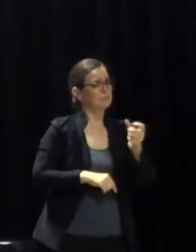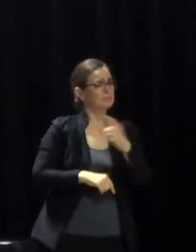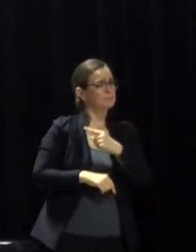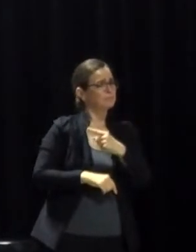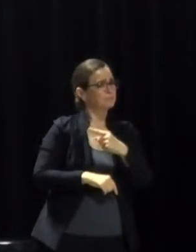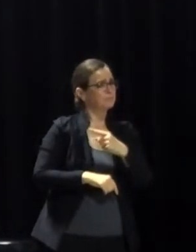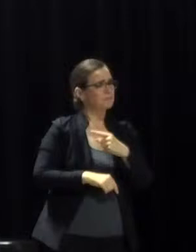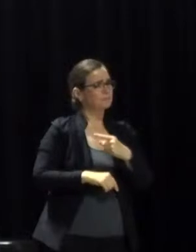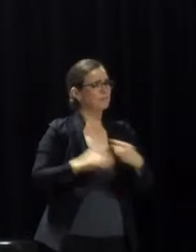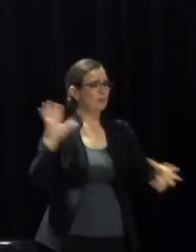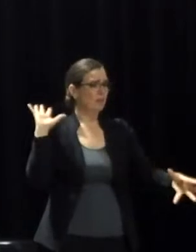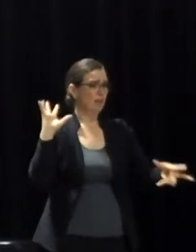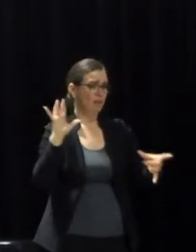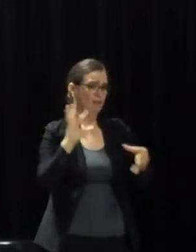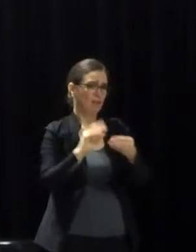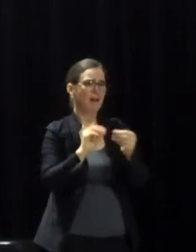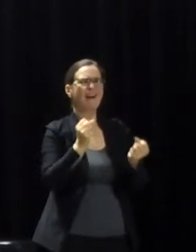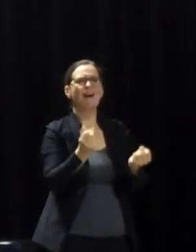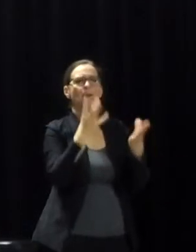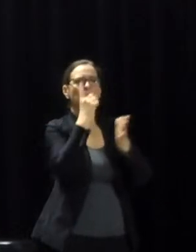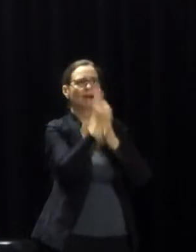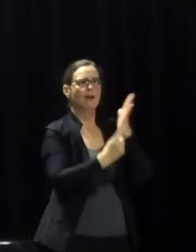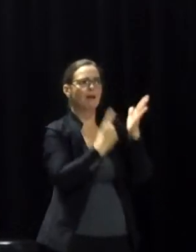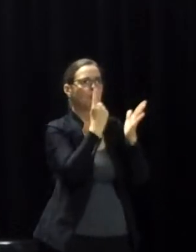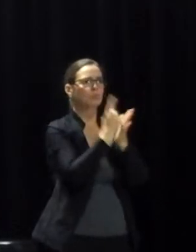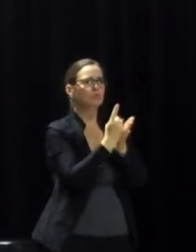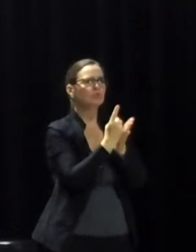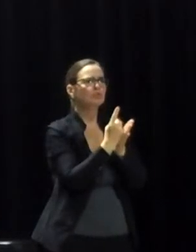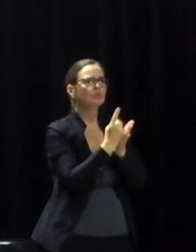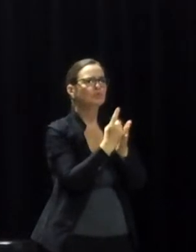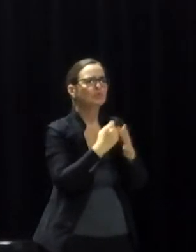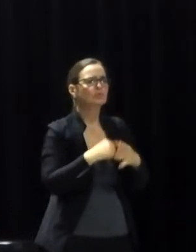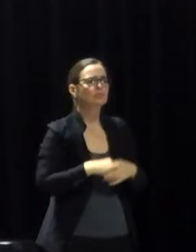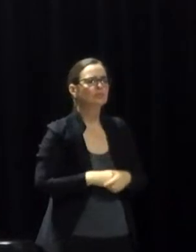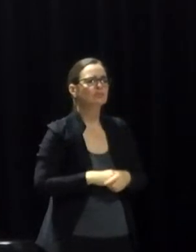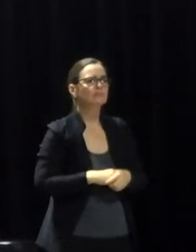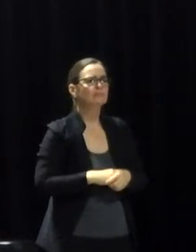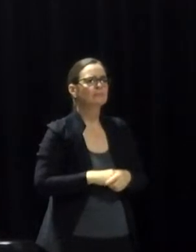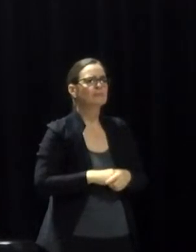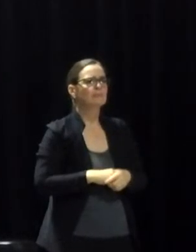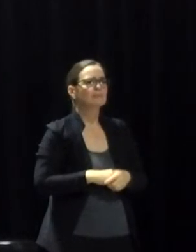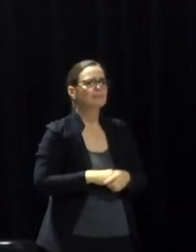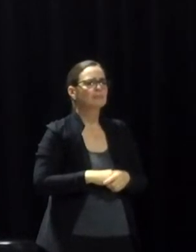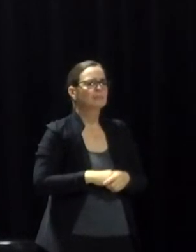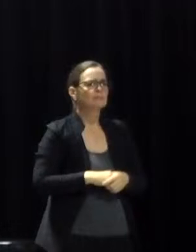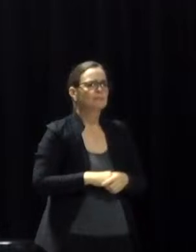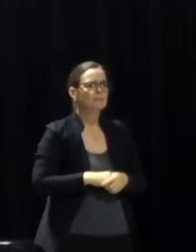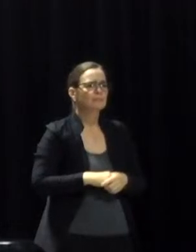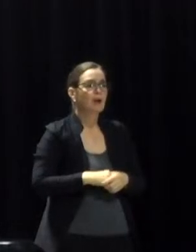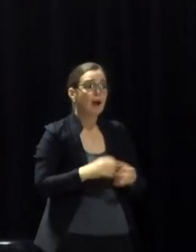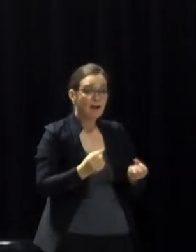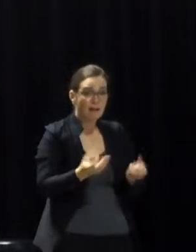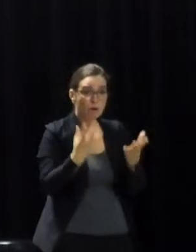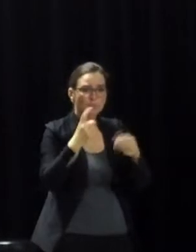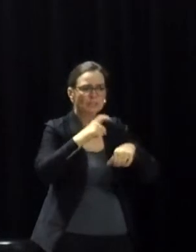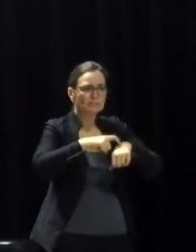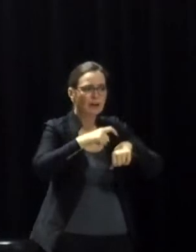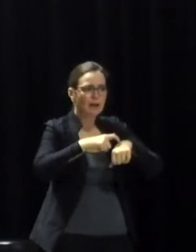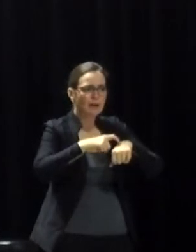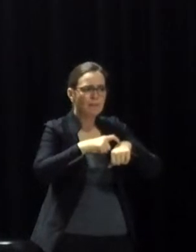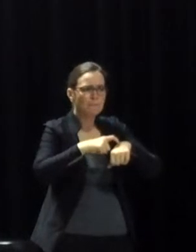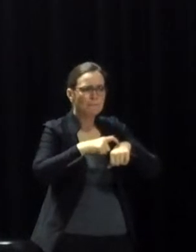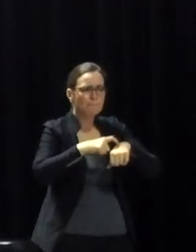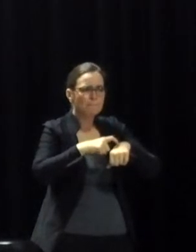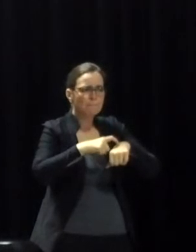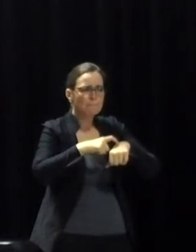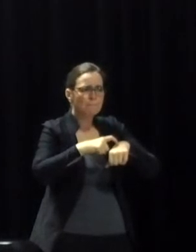How much time, effort, and energy is tracing all of what we see there? How much time, effort? Time, effort, energy. How many man hours? How long